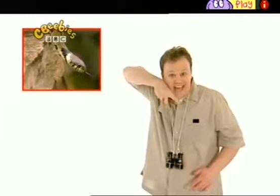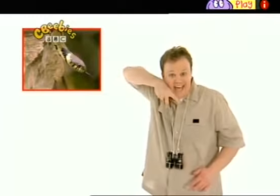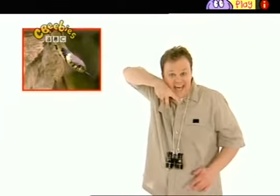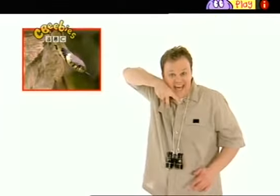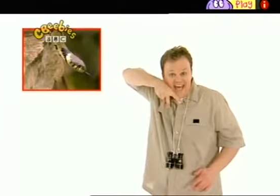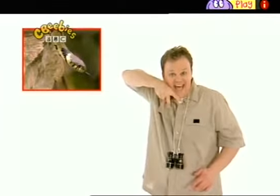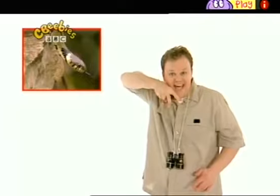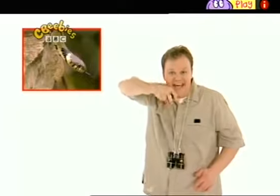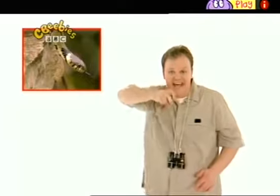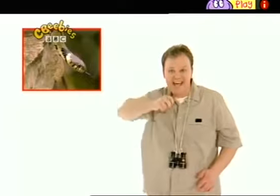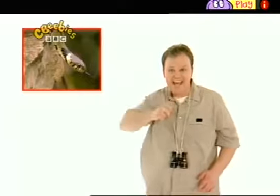snake.